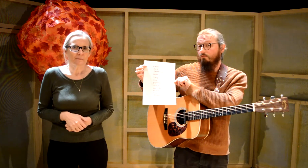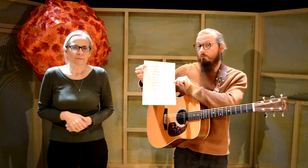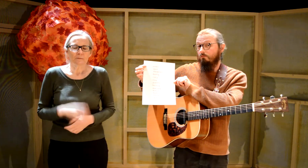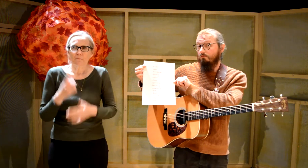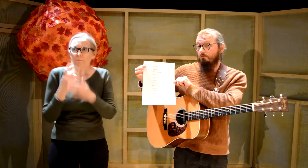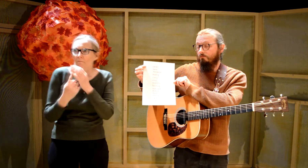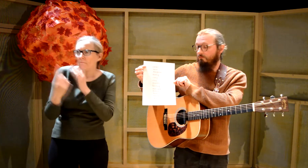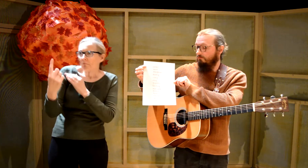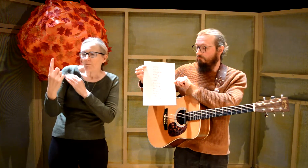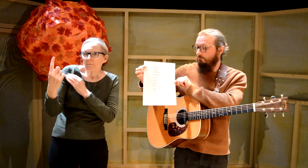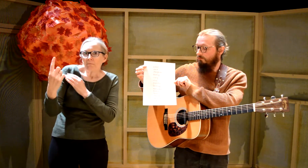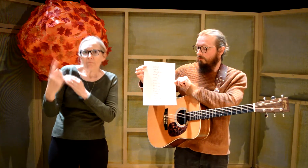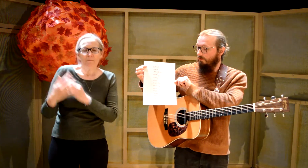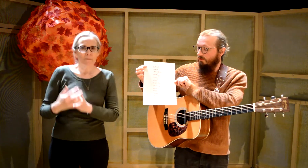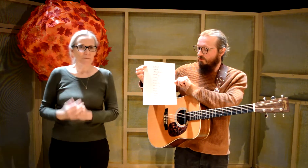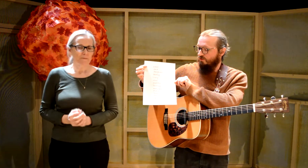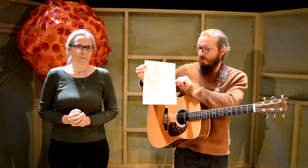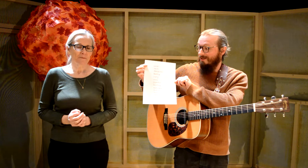alone,